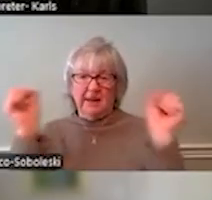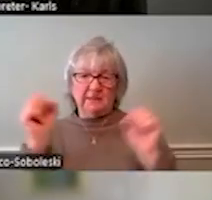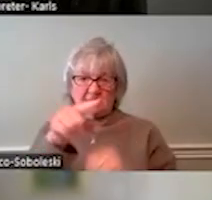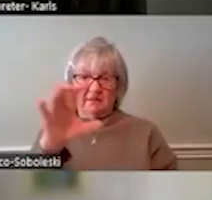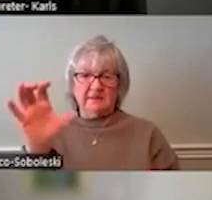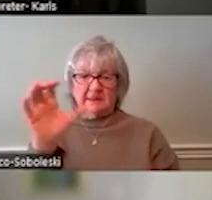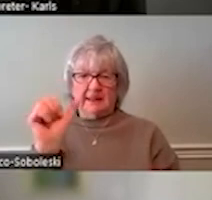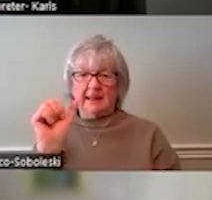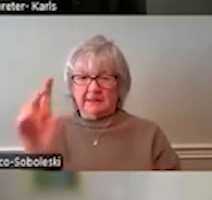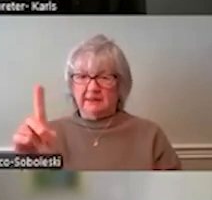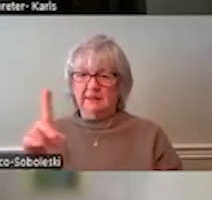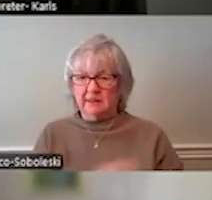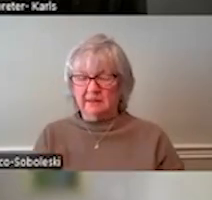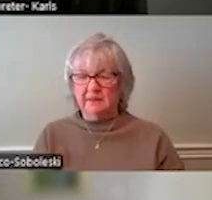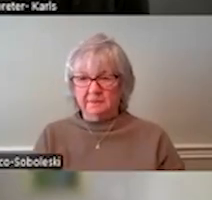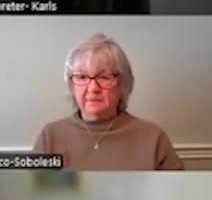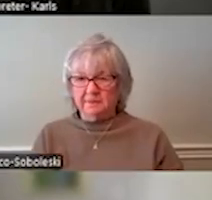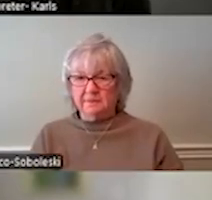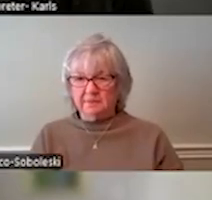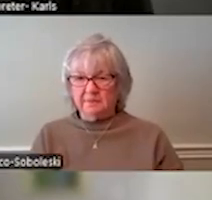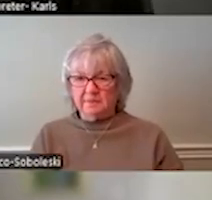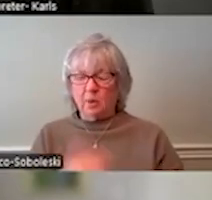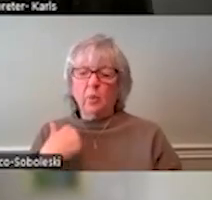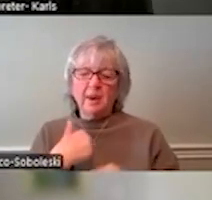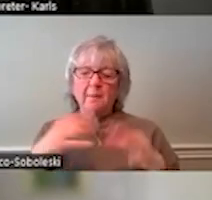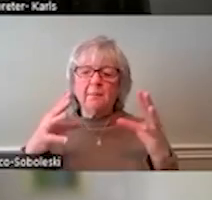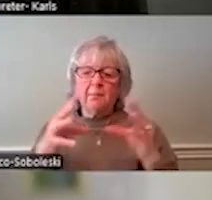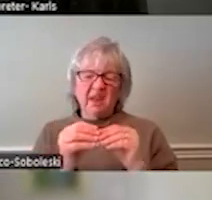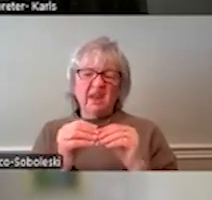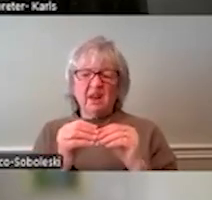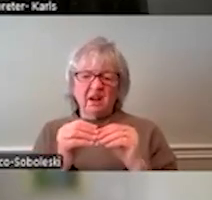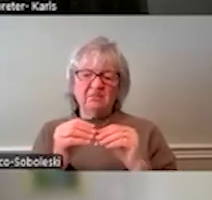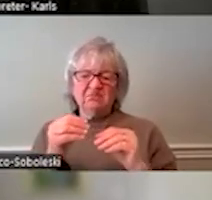And my contact information here. I'm the president of CID.